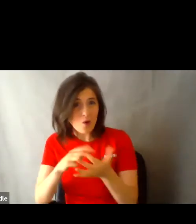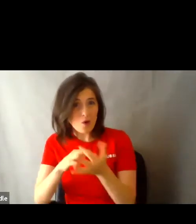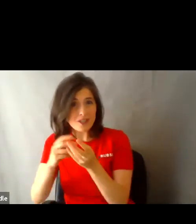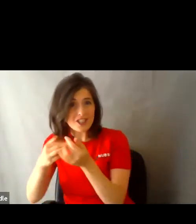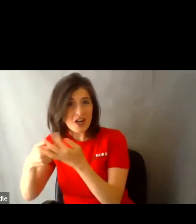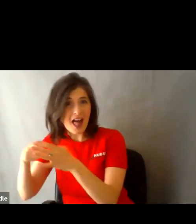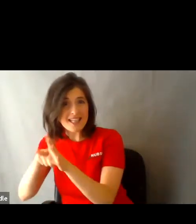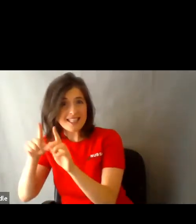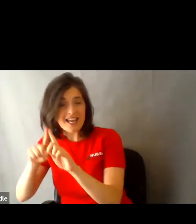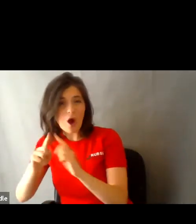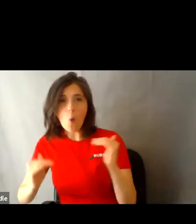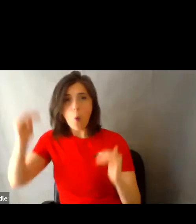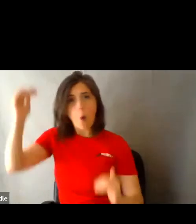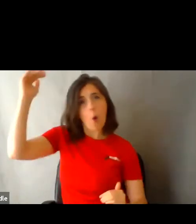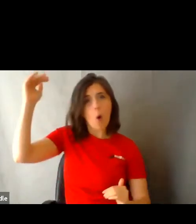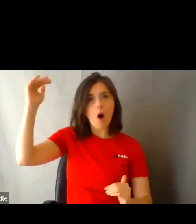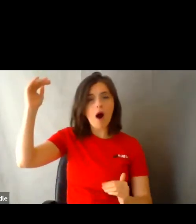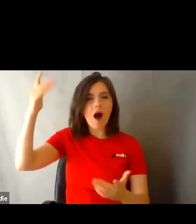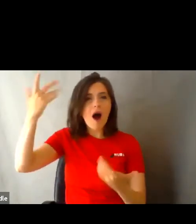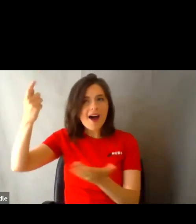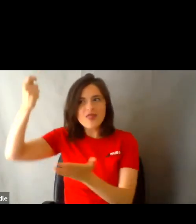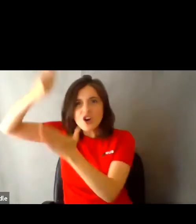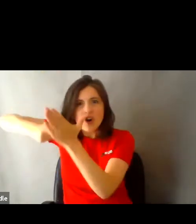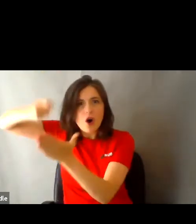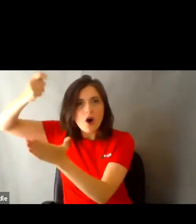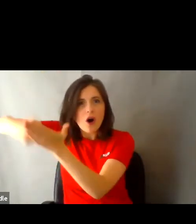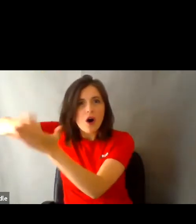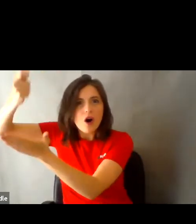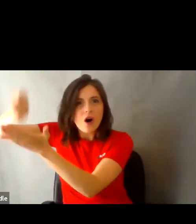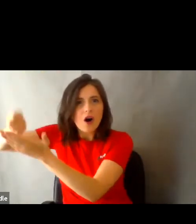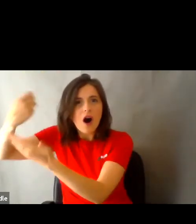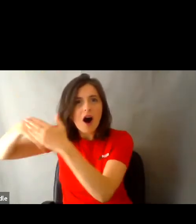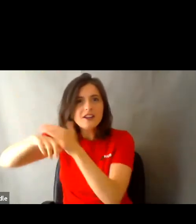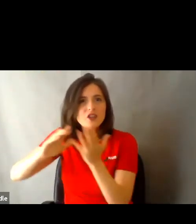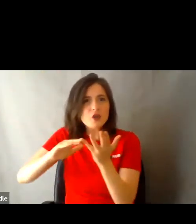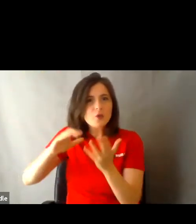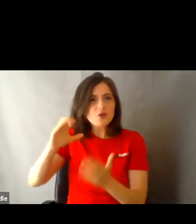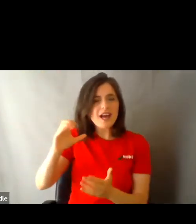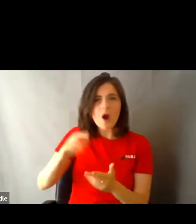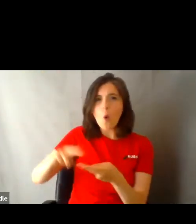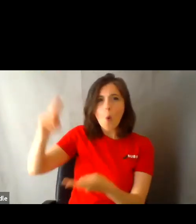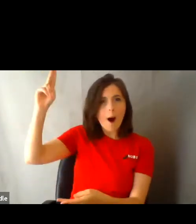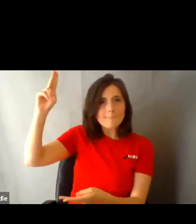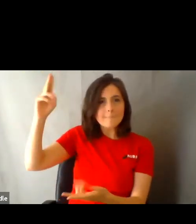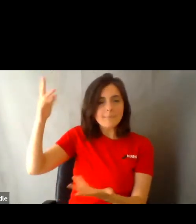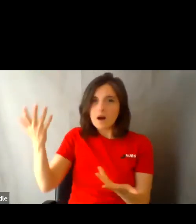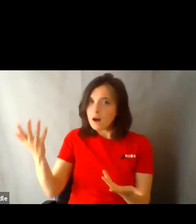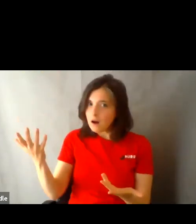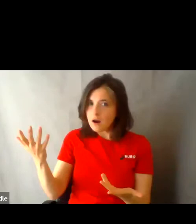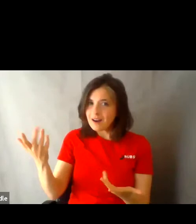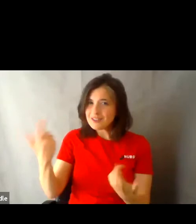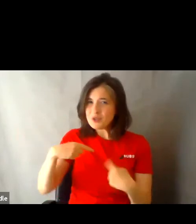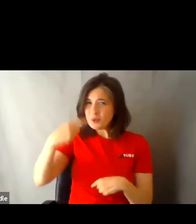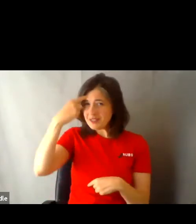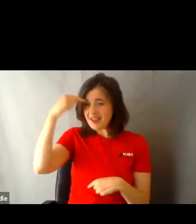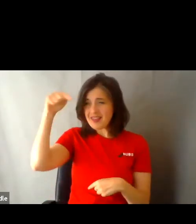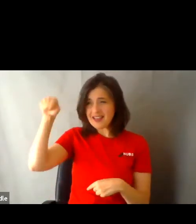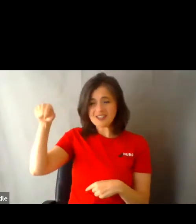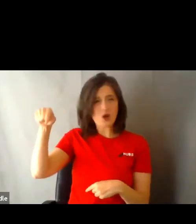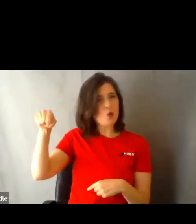also the sanctions that go along with them under the universal credit system. So you can see how entrenched this idea has